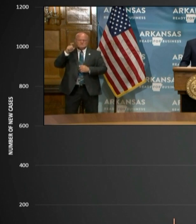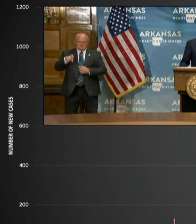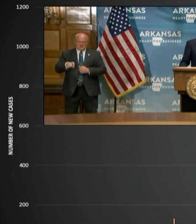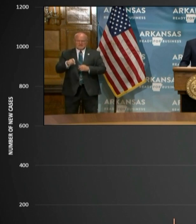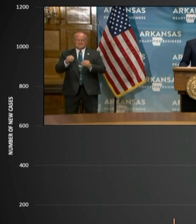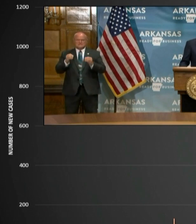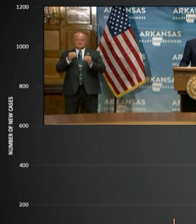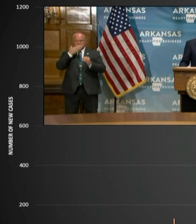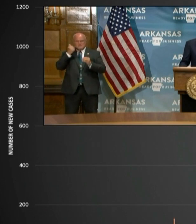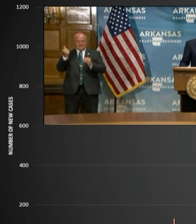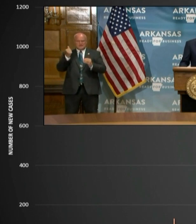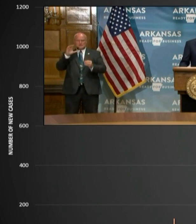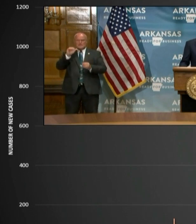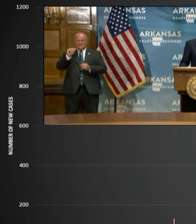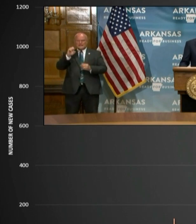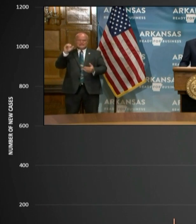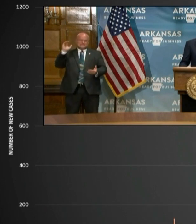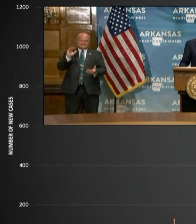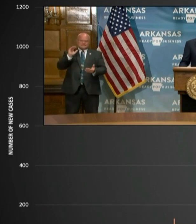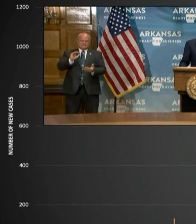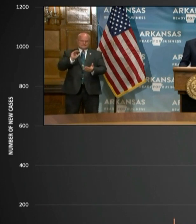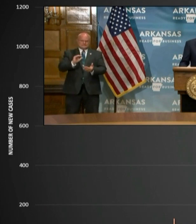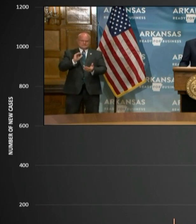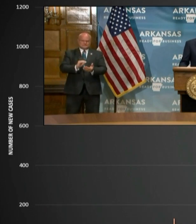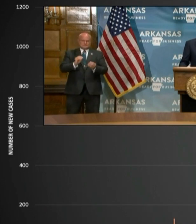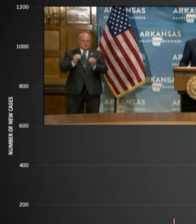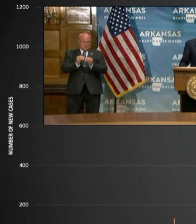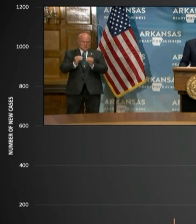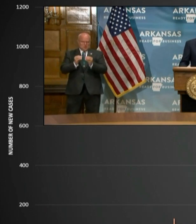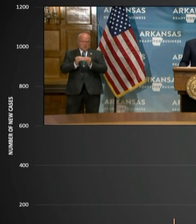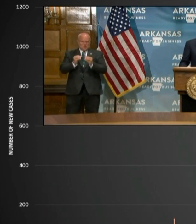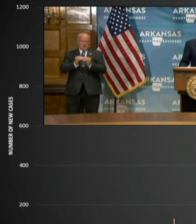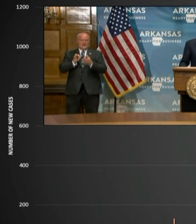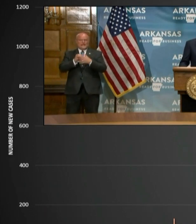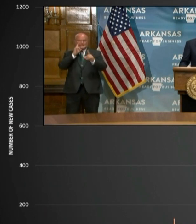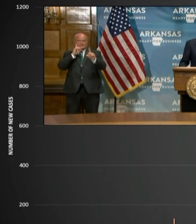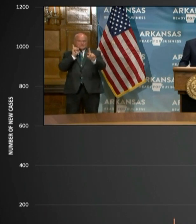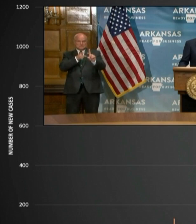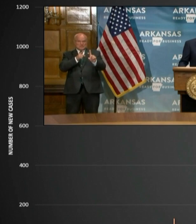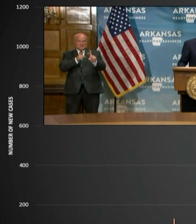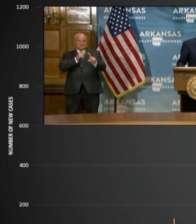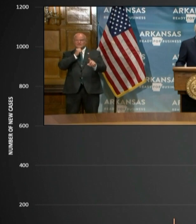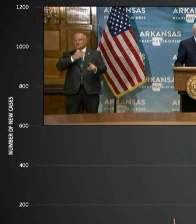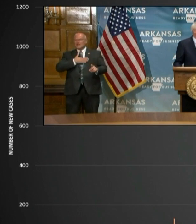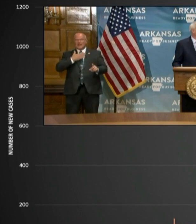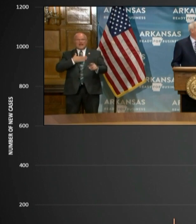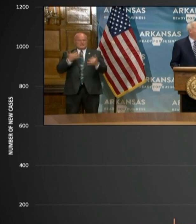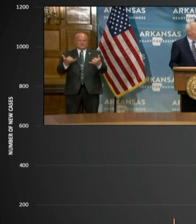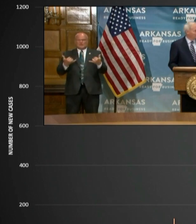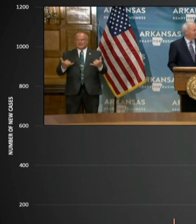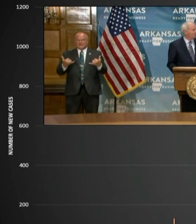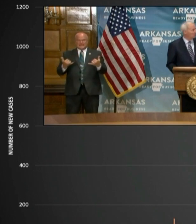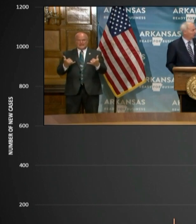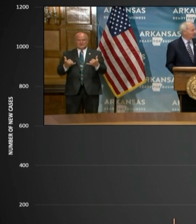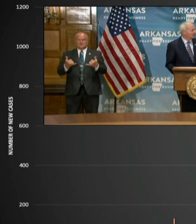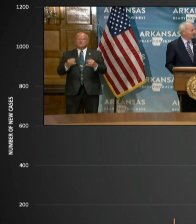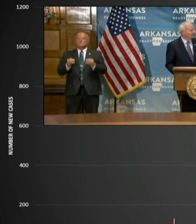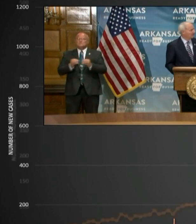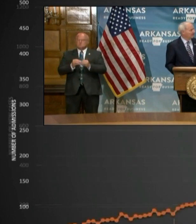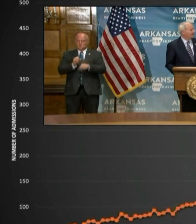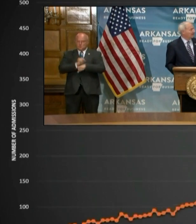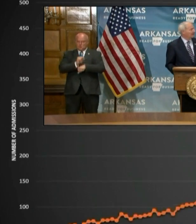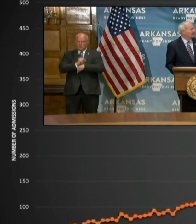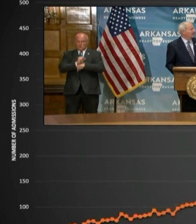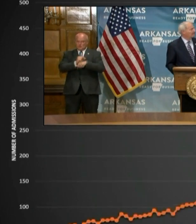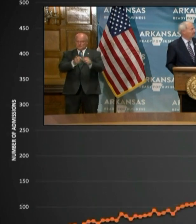more than that. We have to get those cases down below that. And that is our objective. We're not happy with where that is. We've got more work to